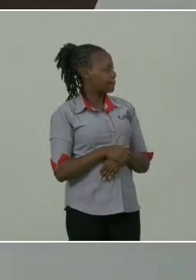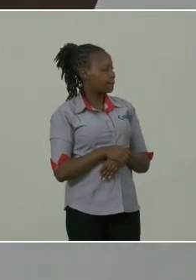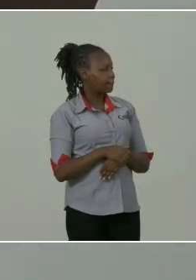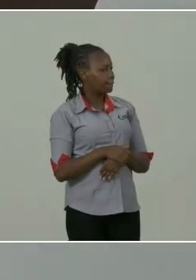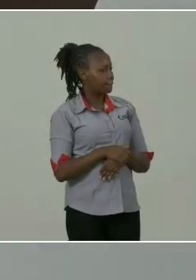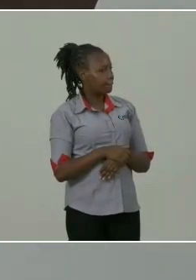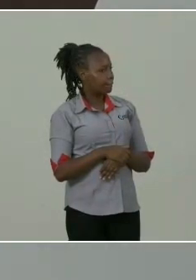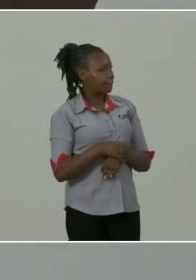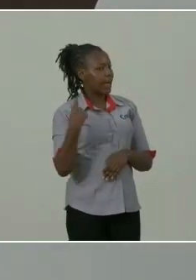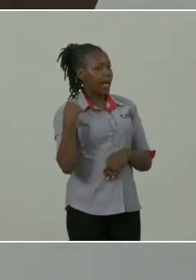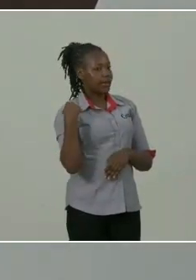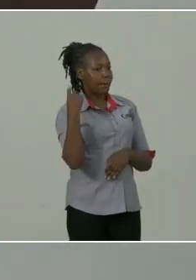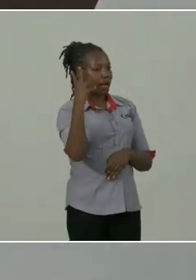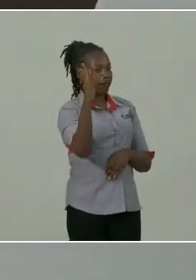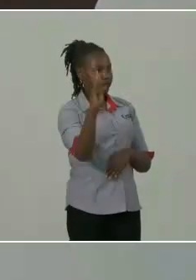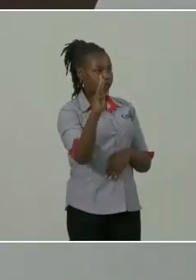for